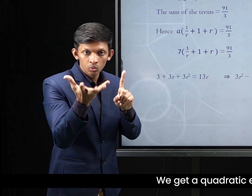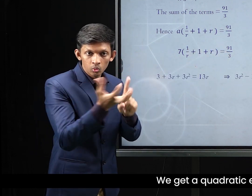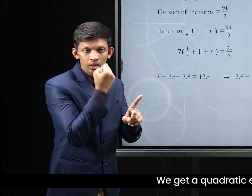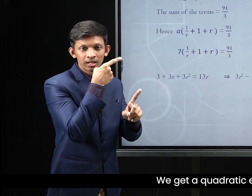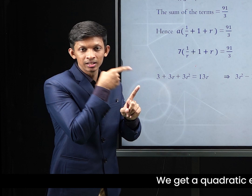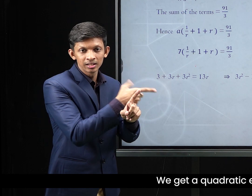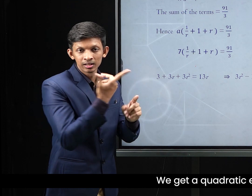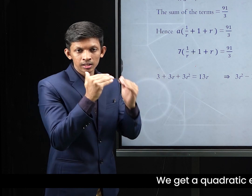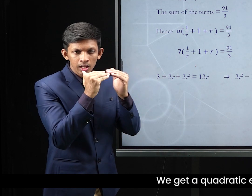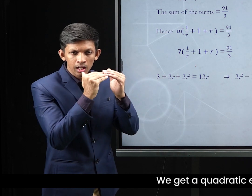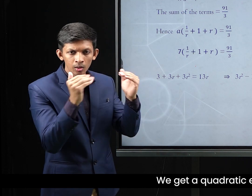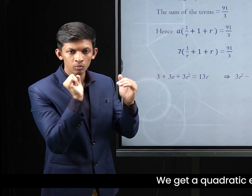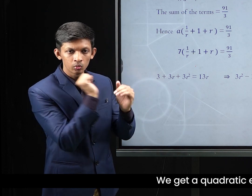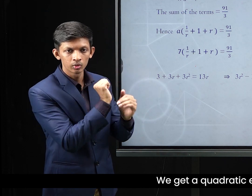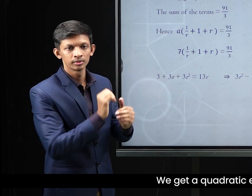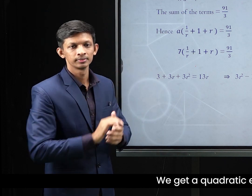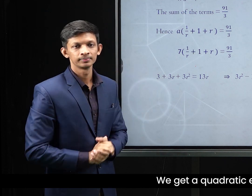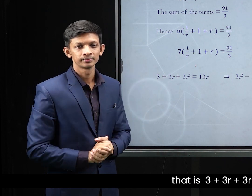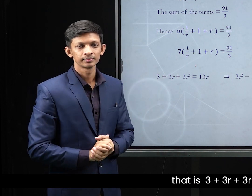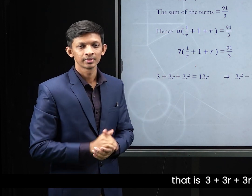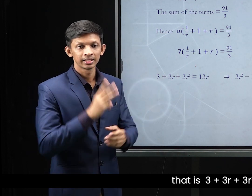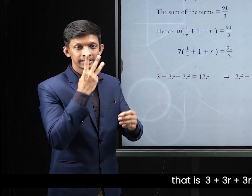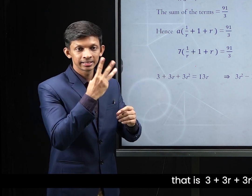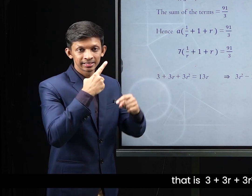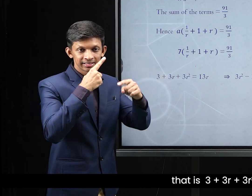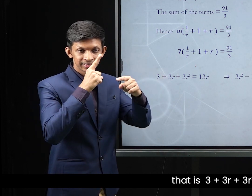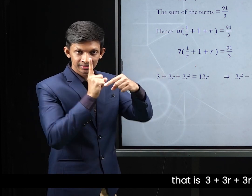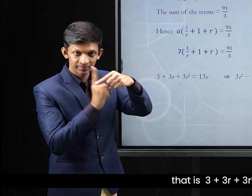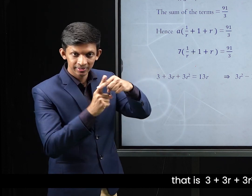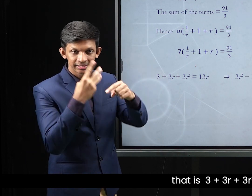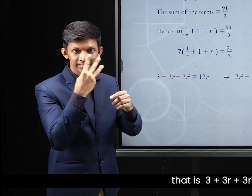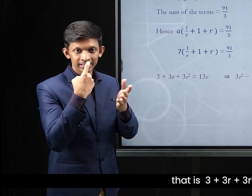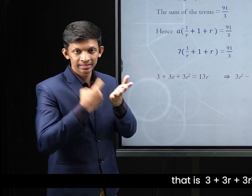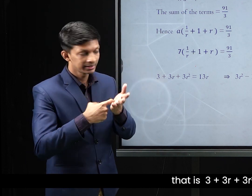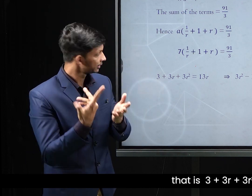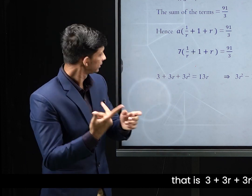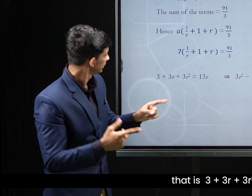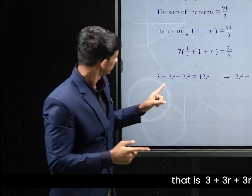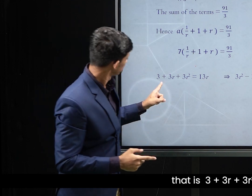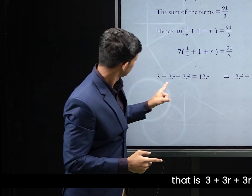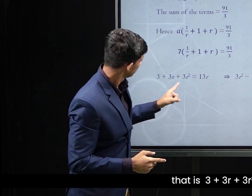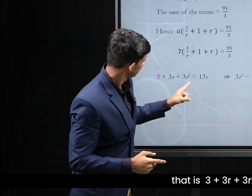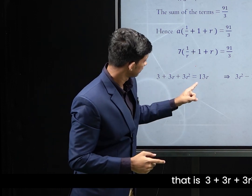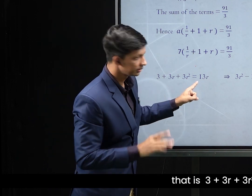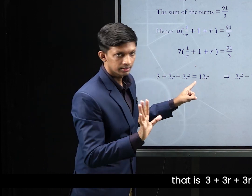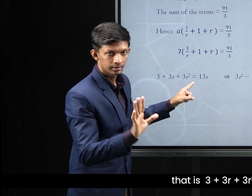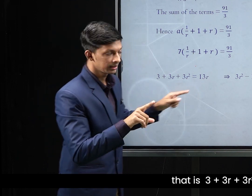a quadratic equation, that is 3 plus 3r plus 3r square is equal to